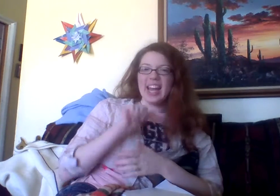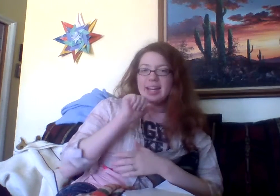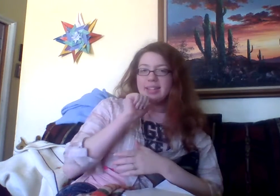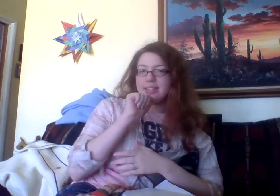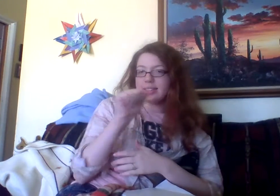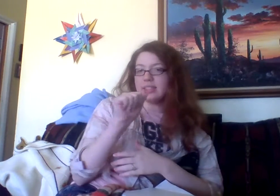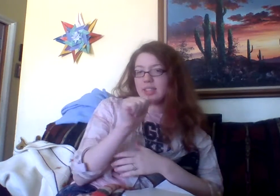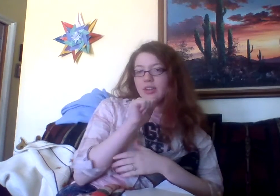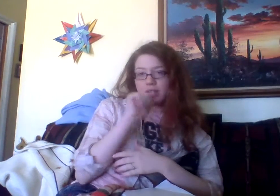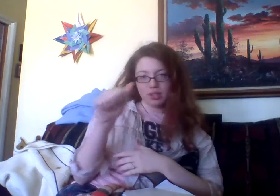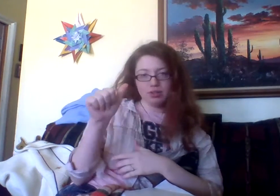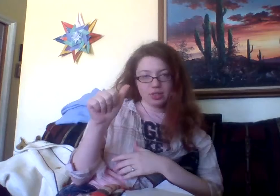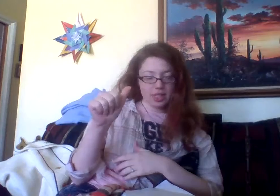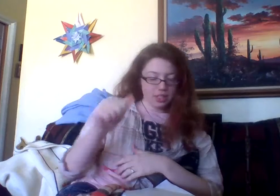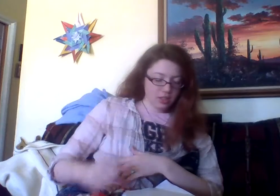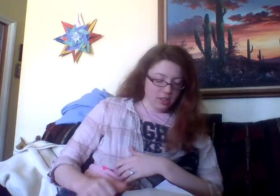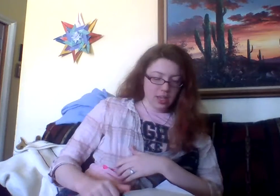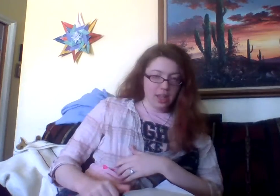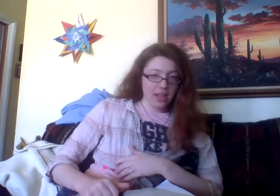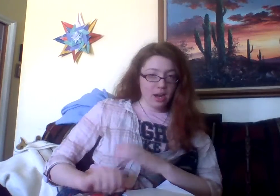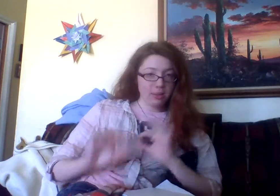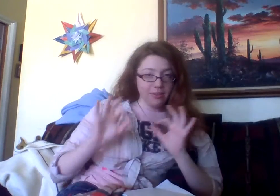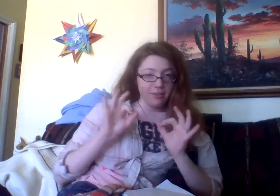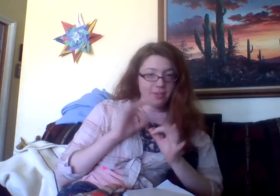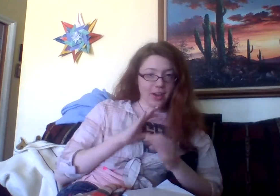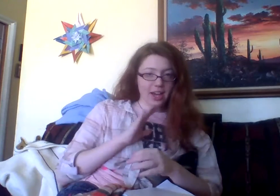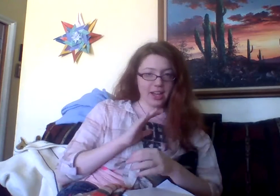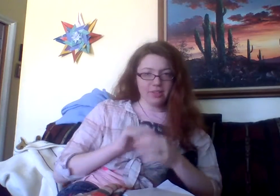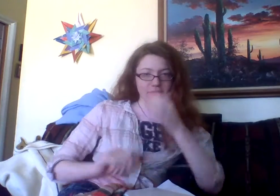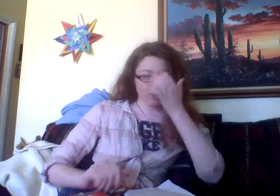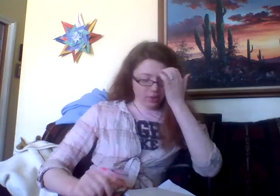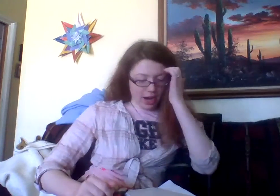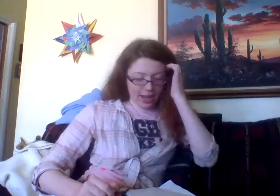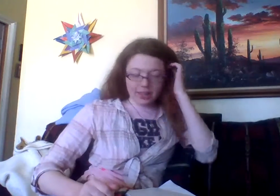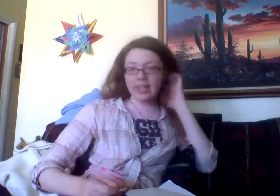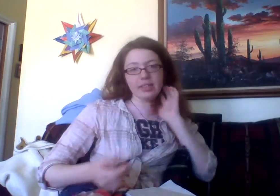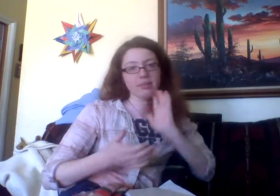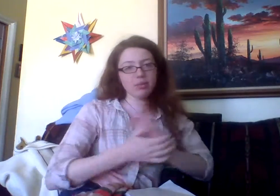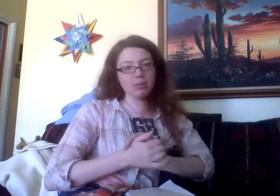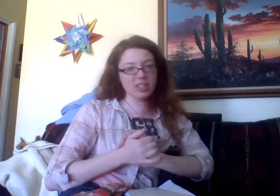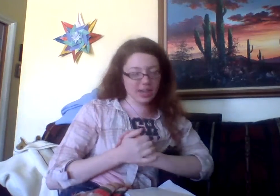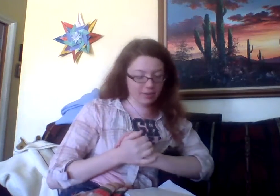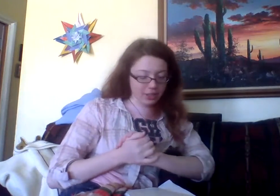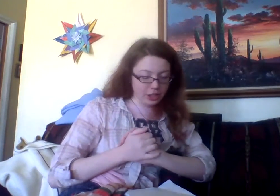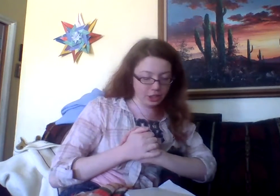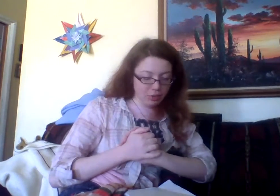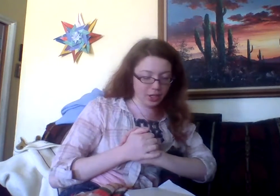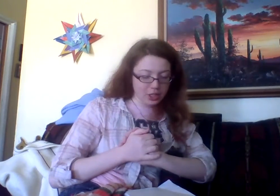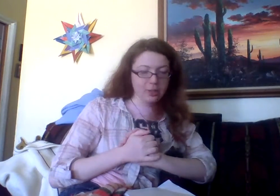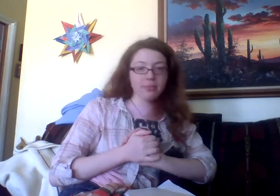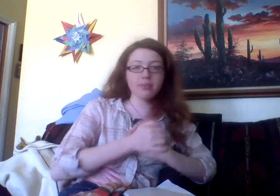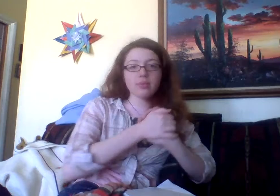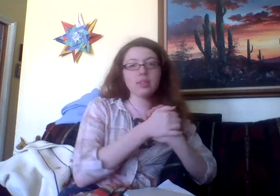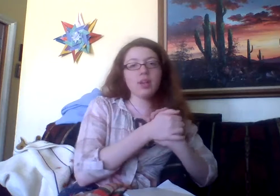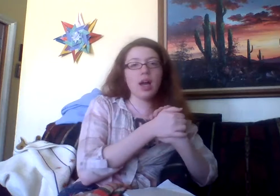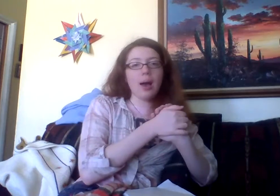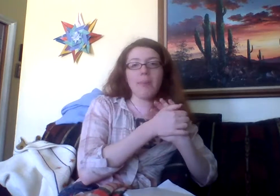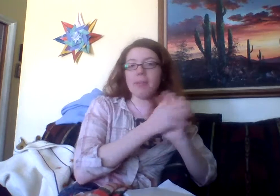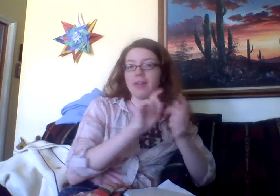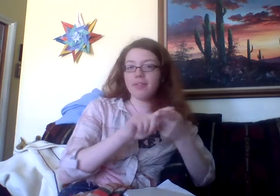Again, you can use this, and that'll be fine for, I think, pretty much every situation. But my